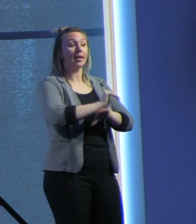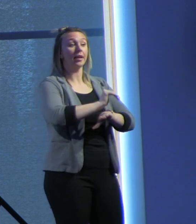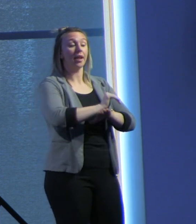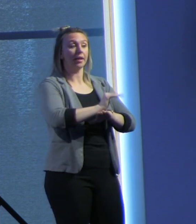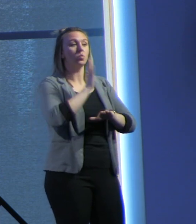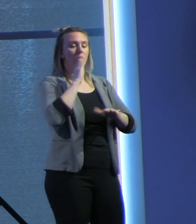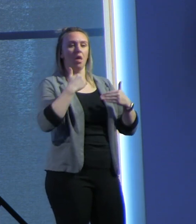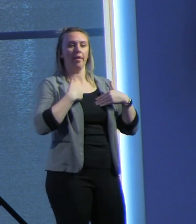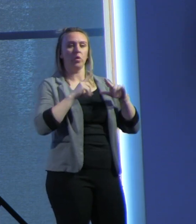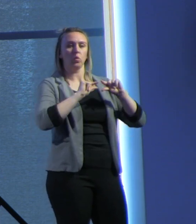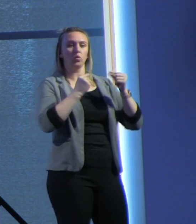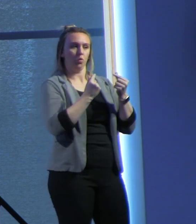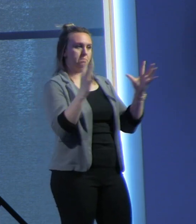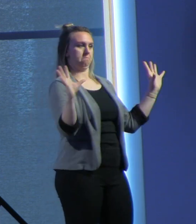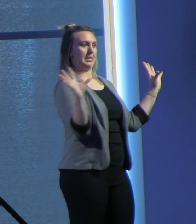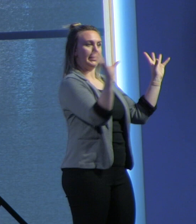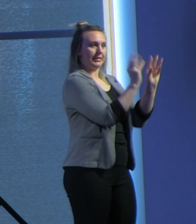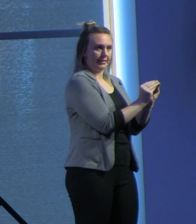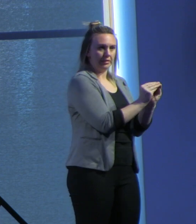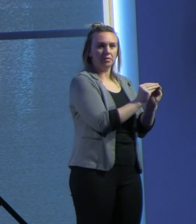a group meeting to